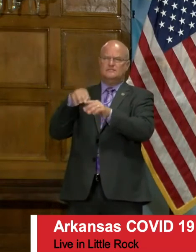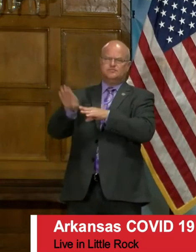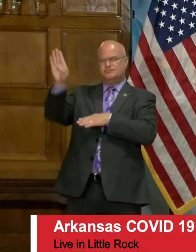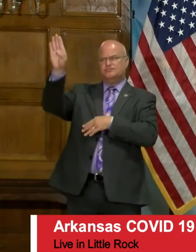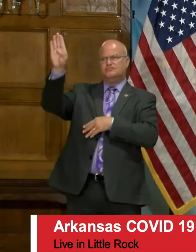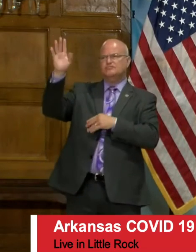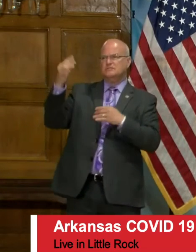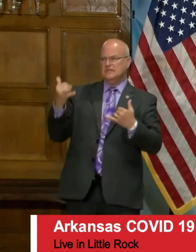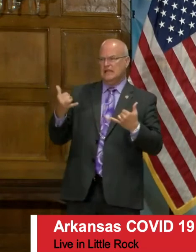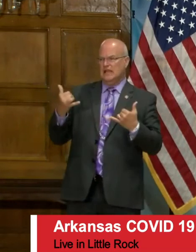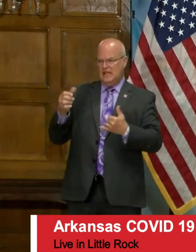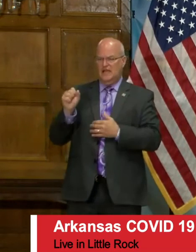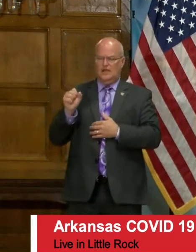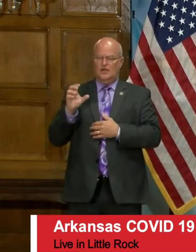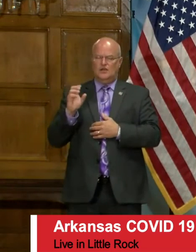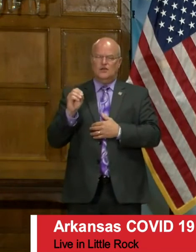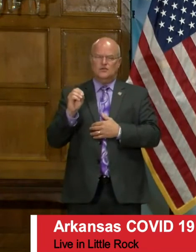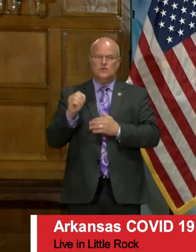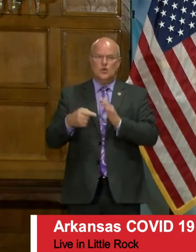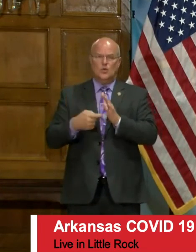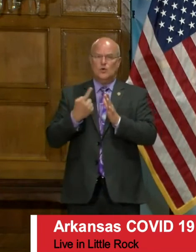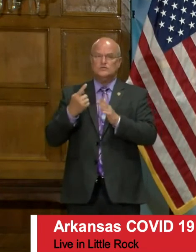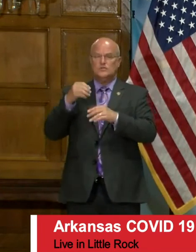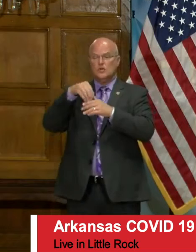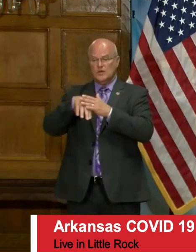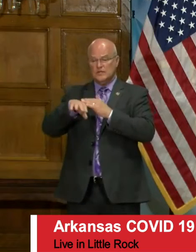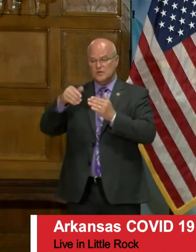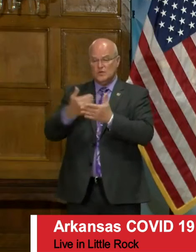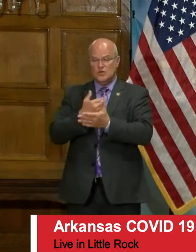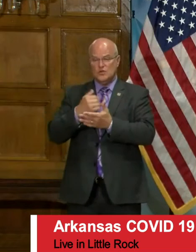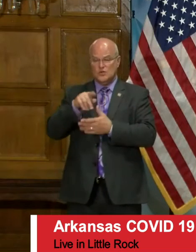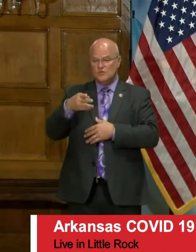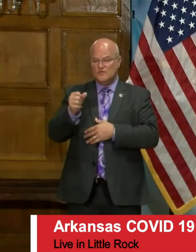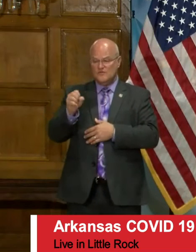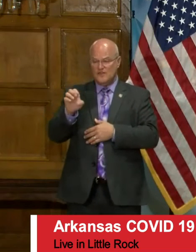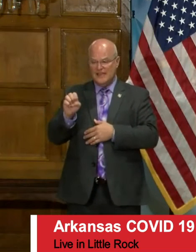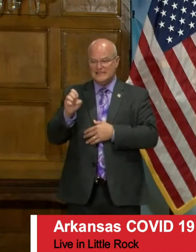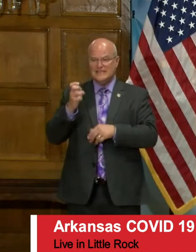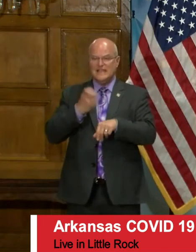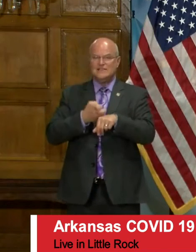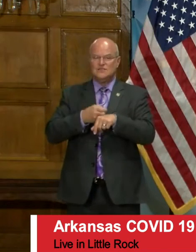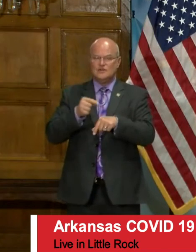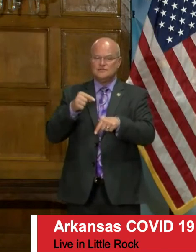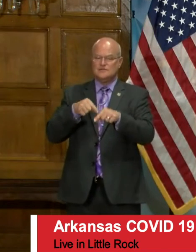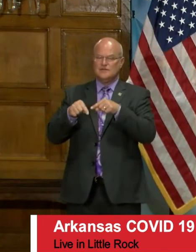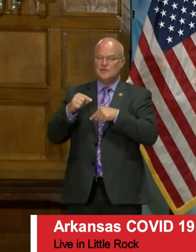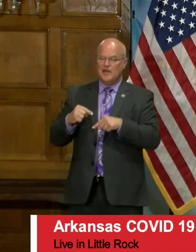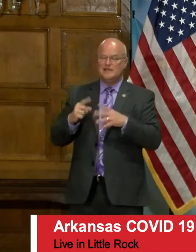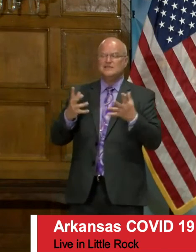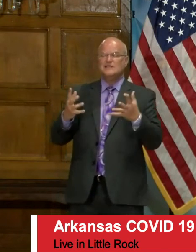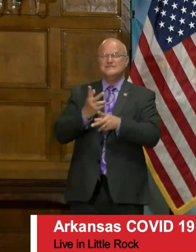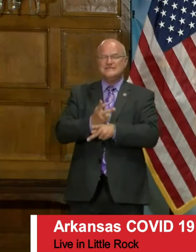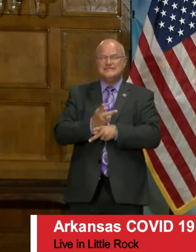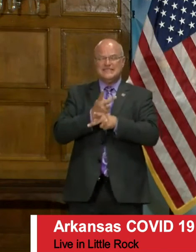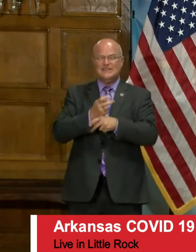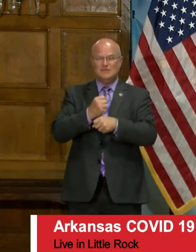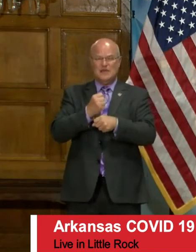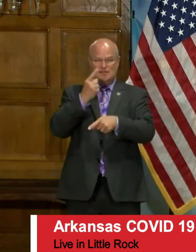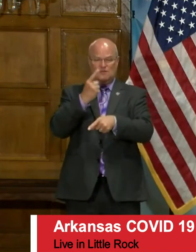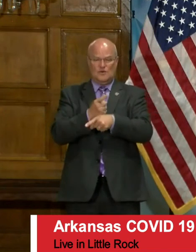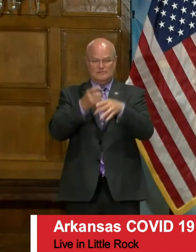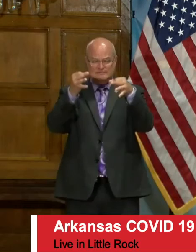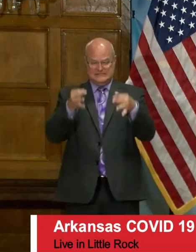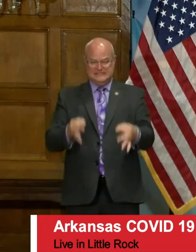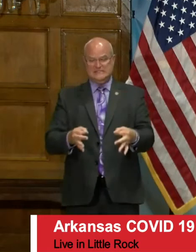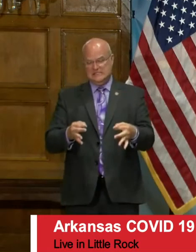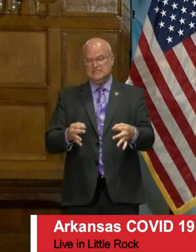they've gone up now, and so, and once you go into a new phase, it's hard to roll it back. And so we just want to be careful and make the right judgment